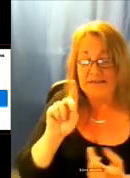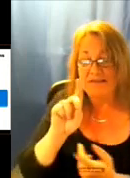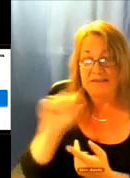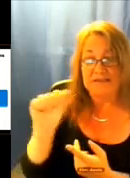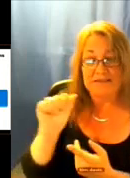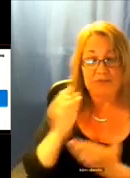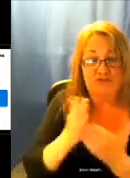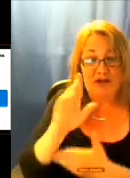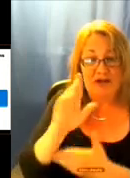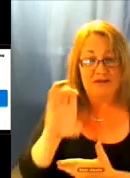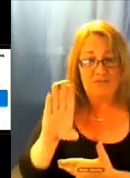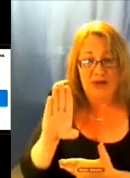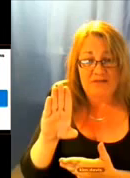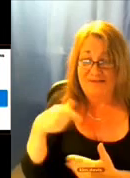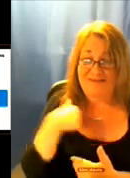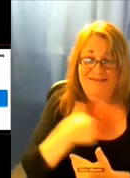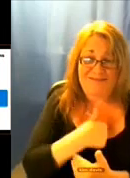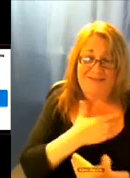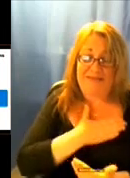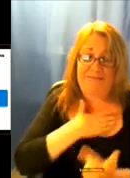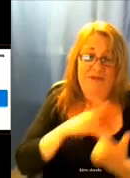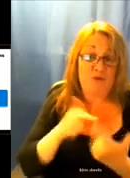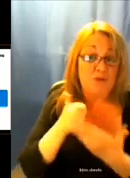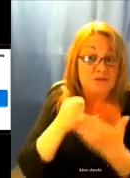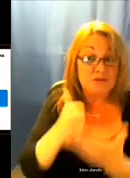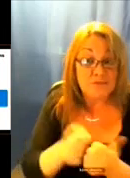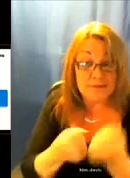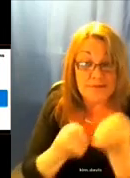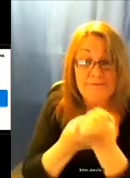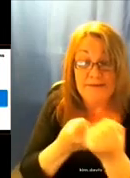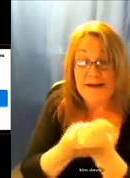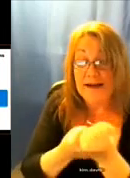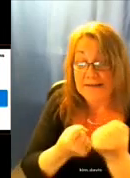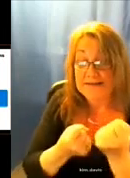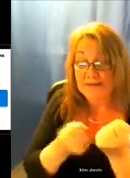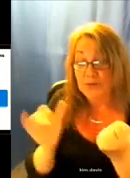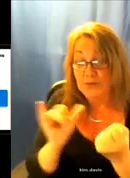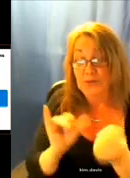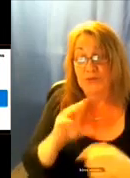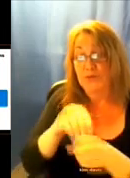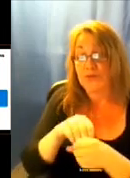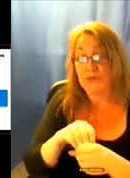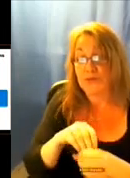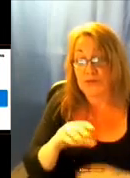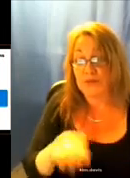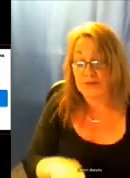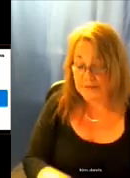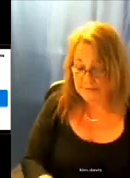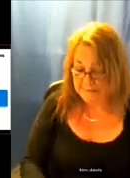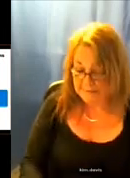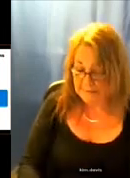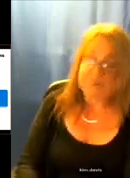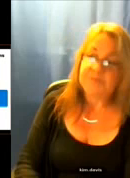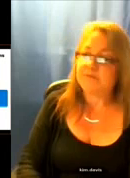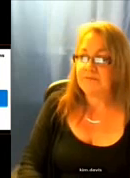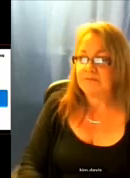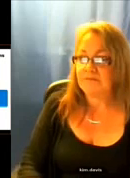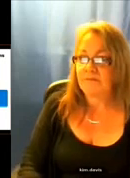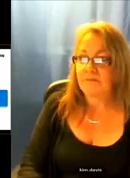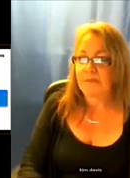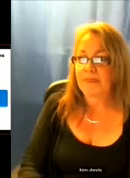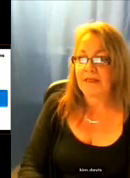the Deaf and Hard of Hearing, or Disability Rights Nebraska. We are all happy to help and help you